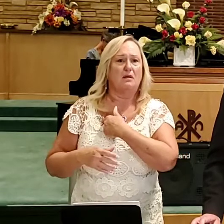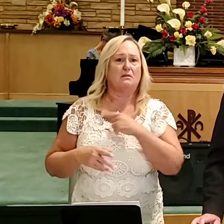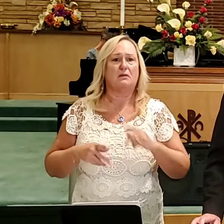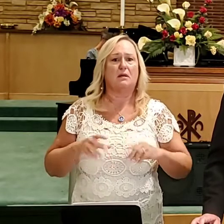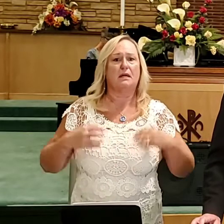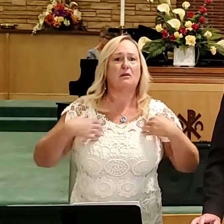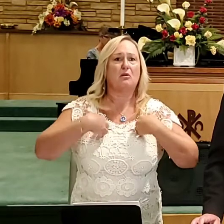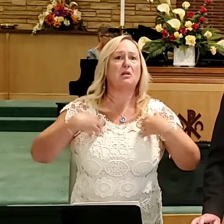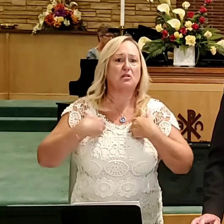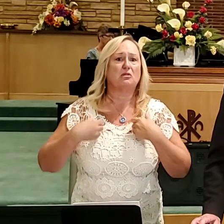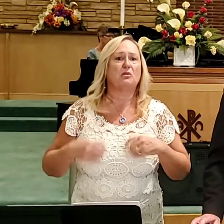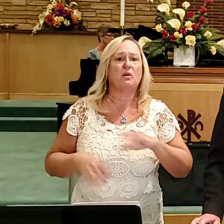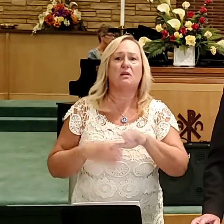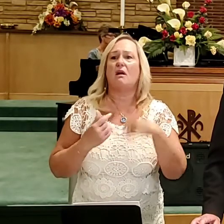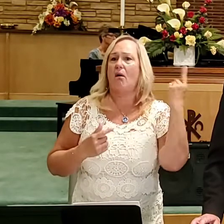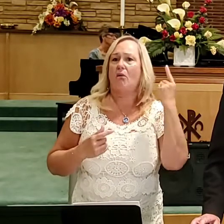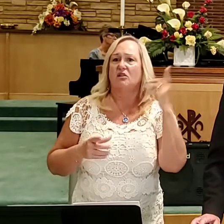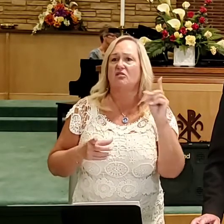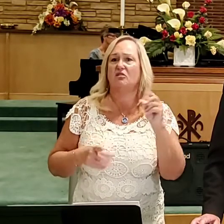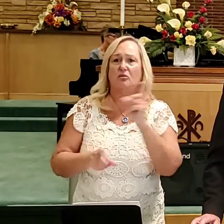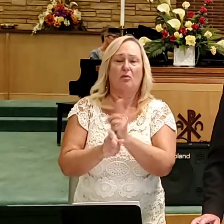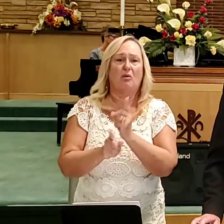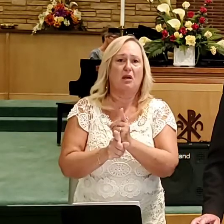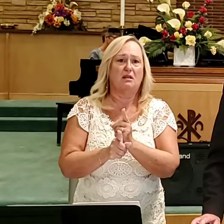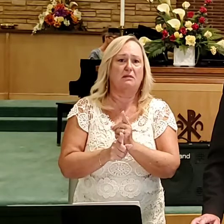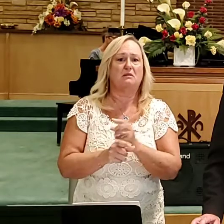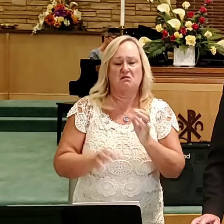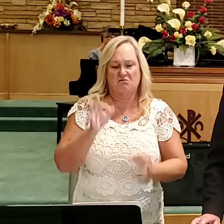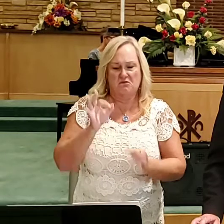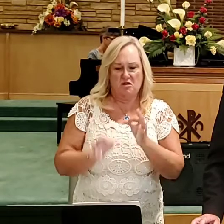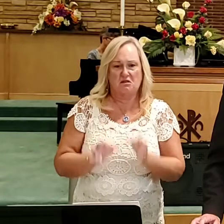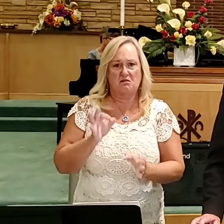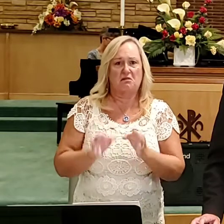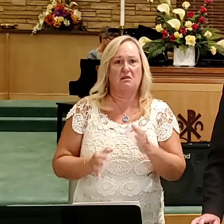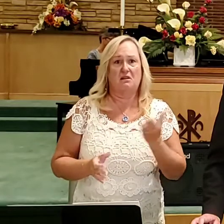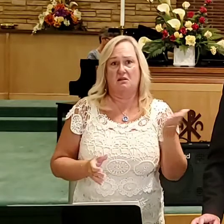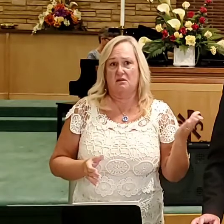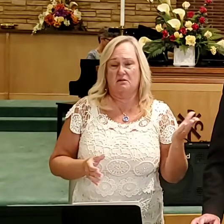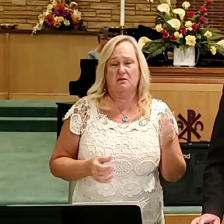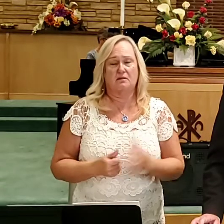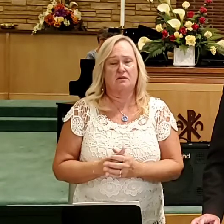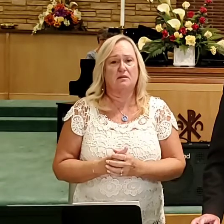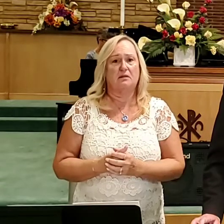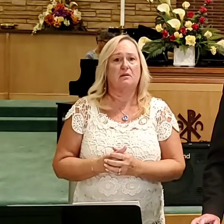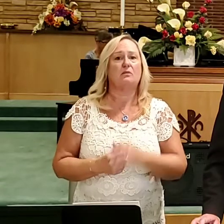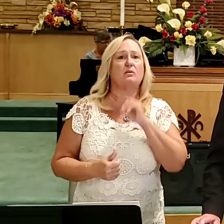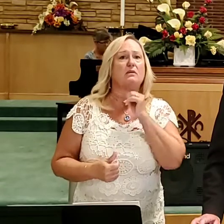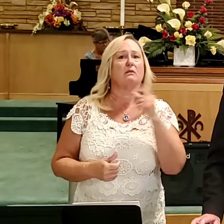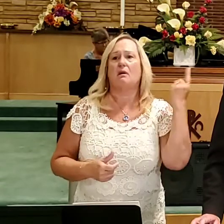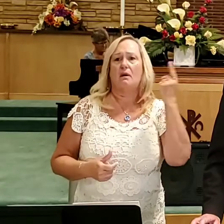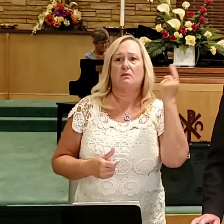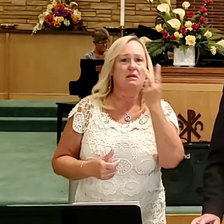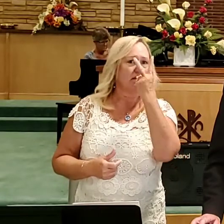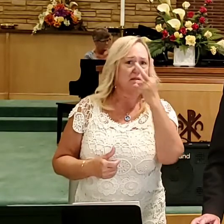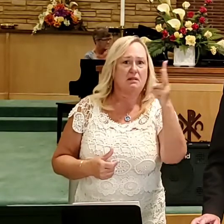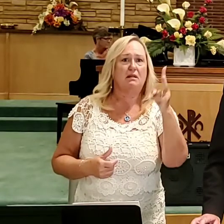not always do what is righteous and just, and we do not always seek